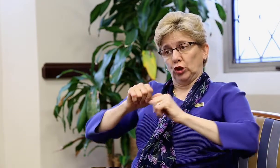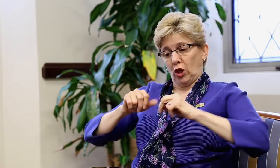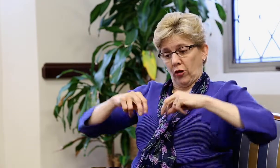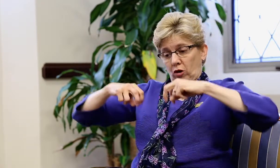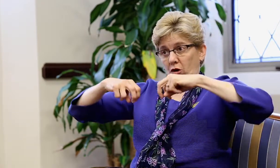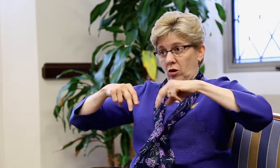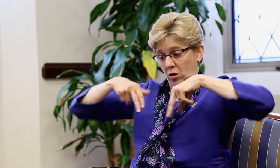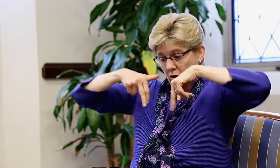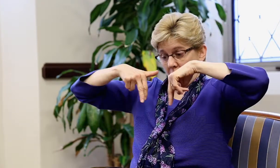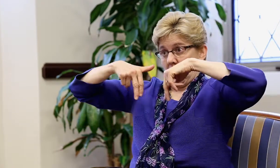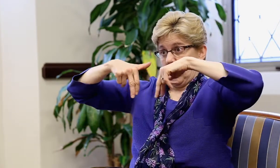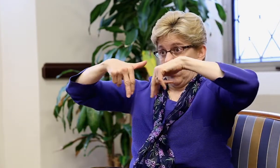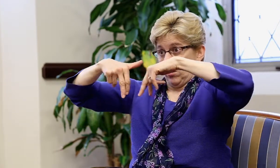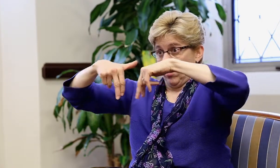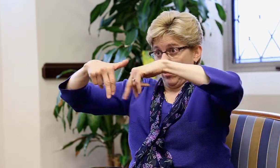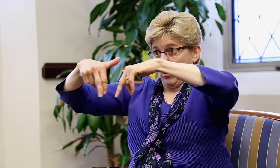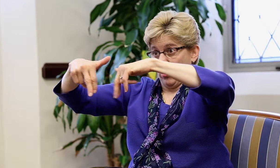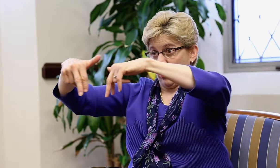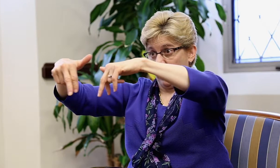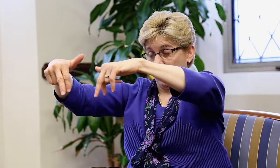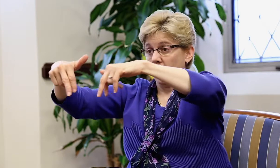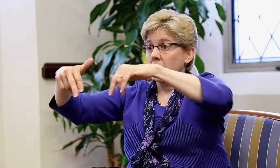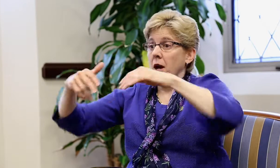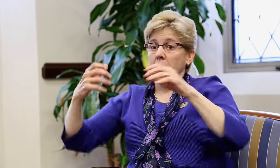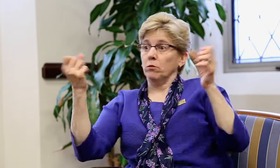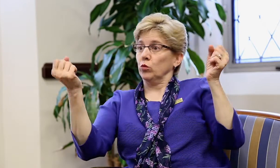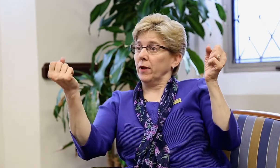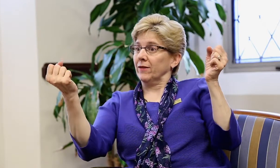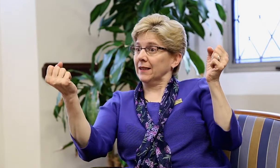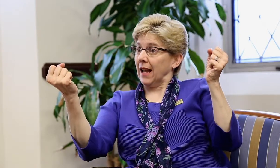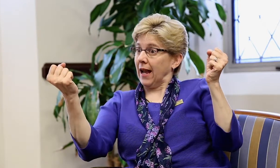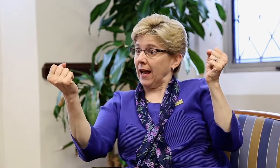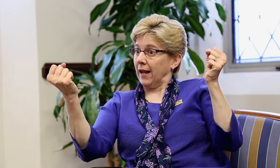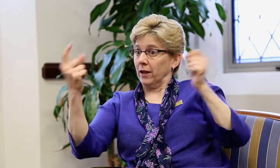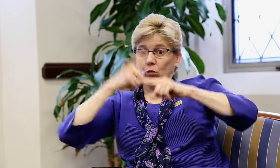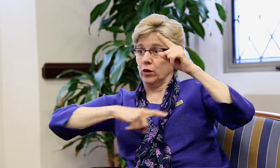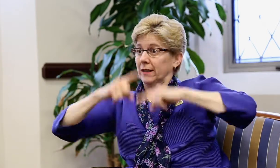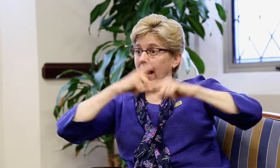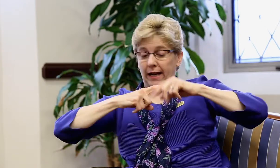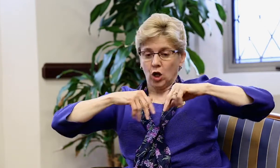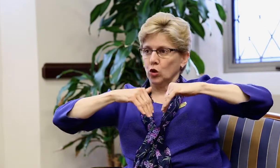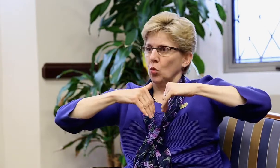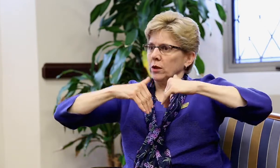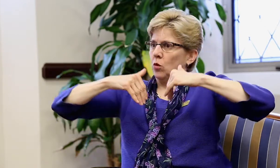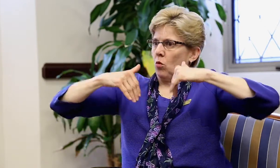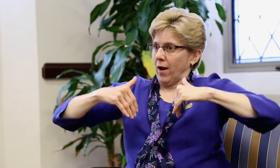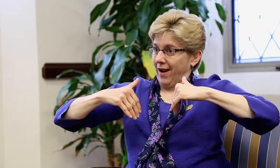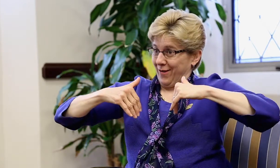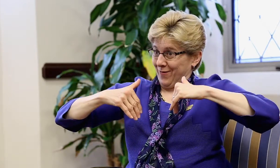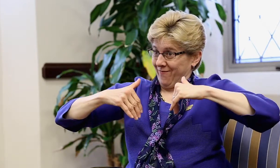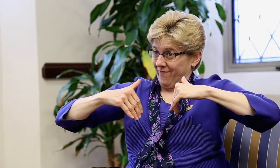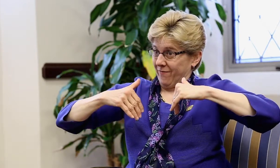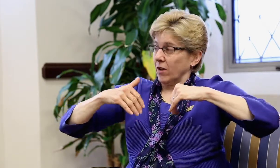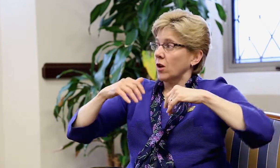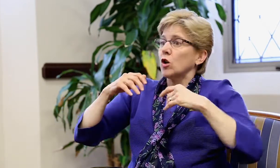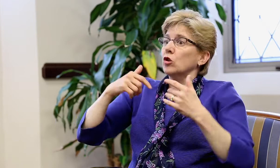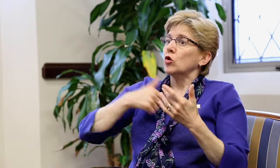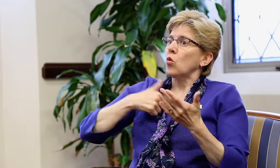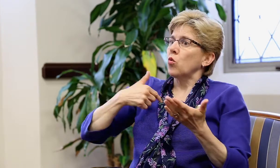with one another, you have to be angled towards the other person so you can be signing with one another and see what the other person is signing. So greater distance is